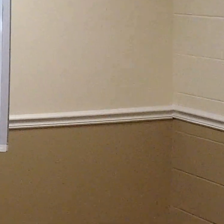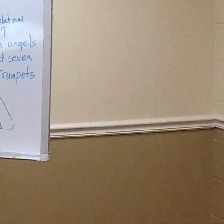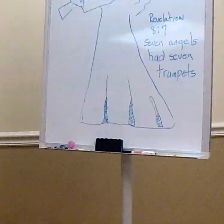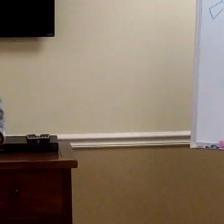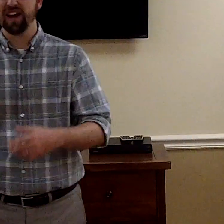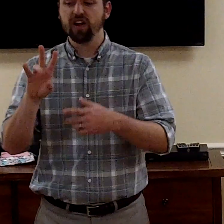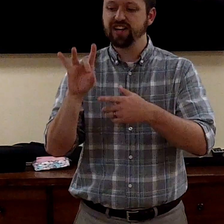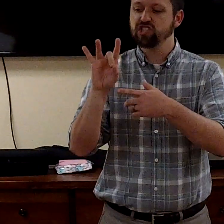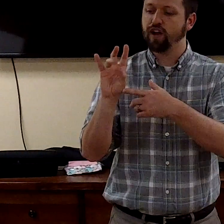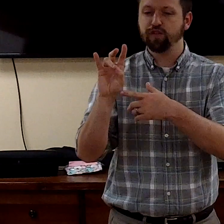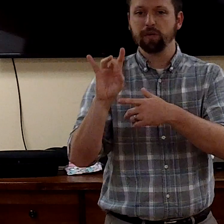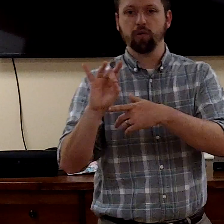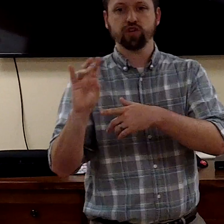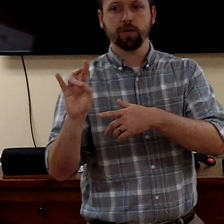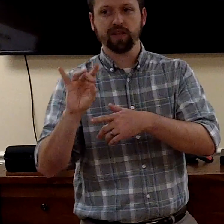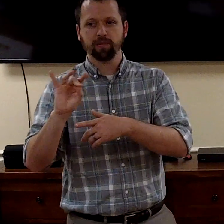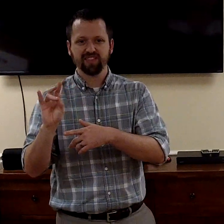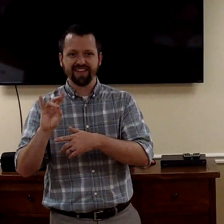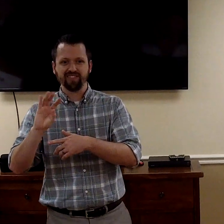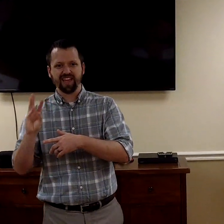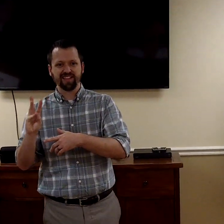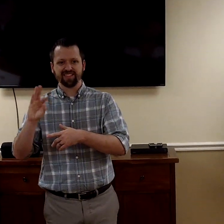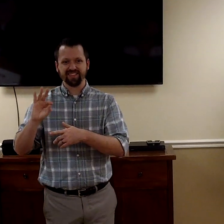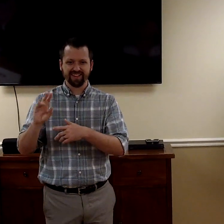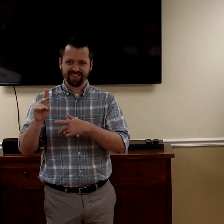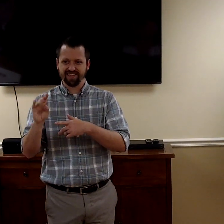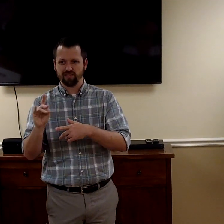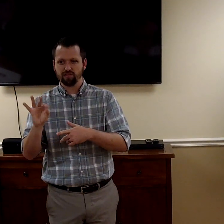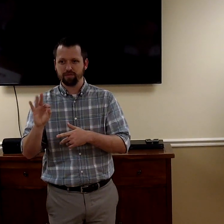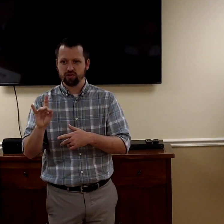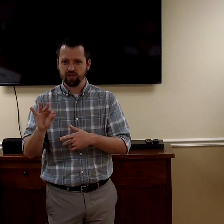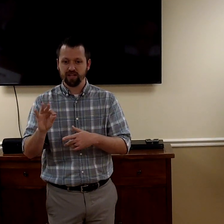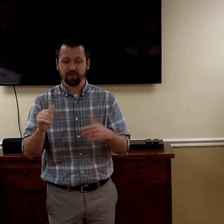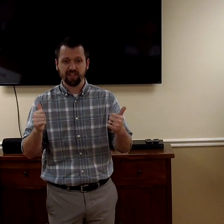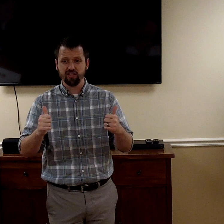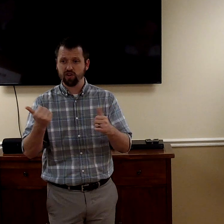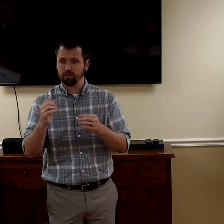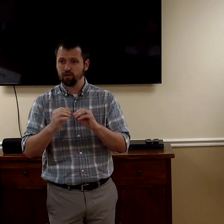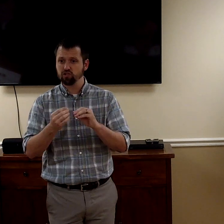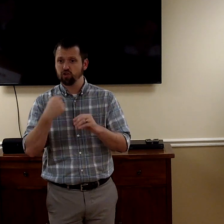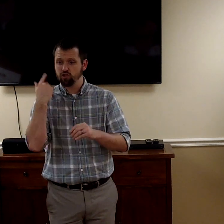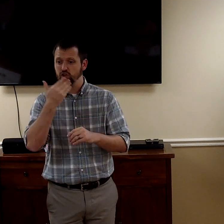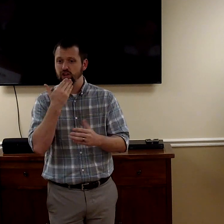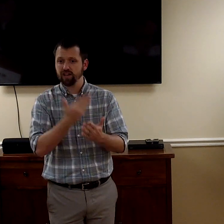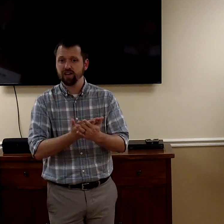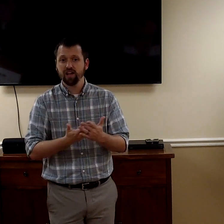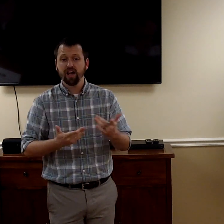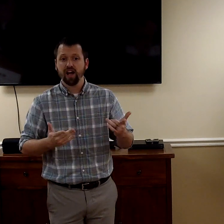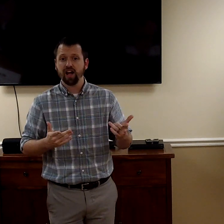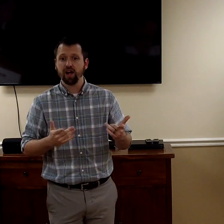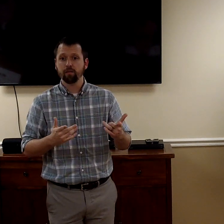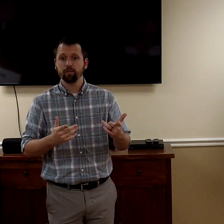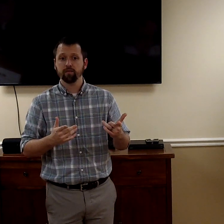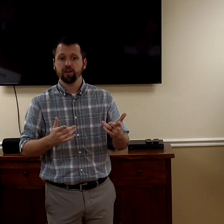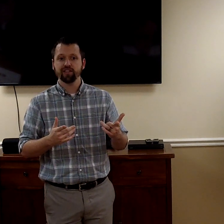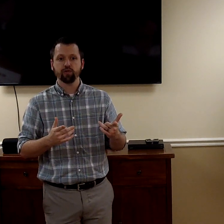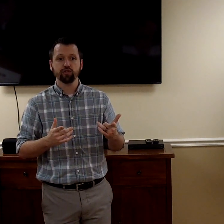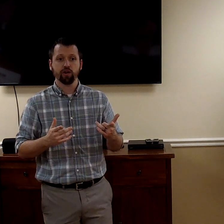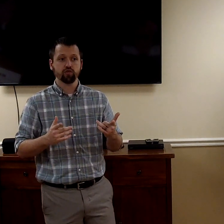So, but you know, I just saw a few people get tripped up with the 7, the 8s, and the 6s. Those can be tricky, but the other numbers looked good. Let's run through our